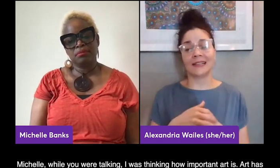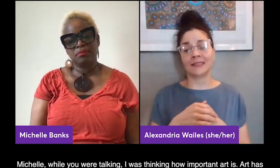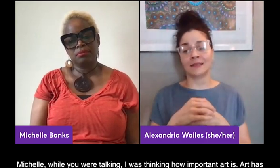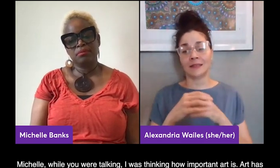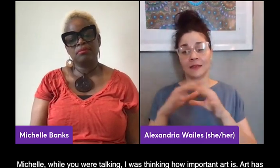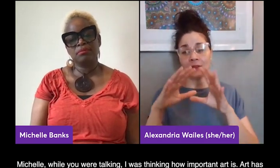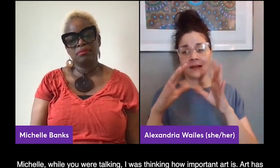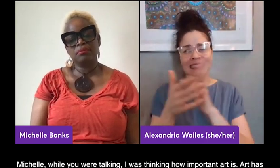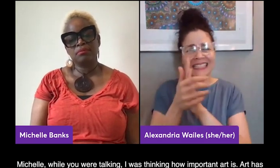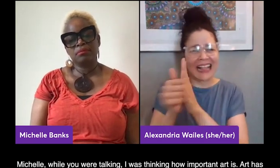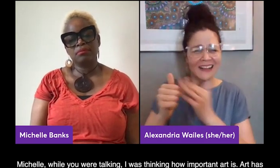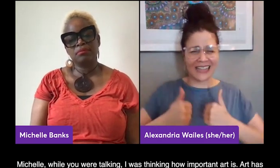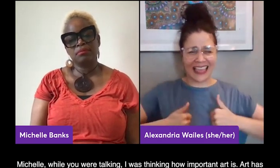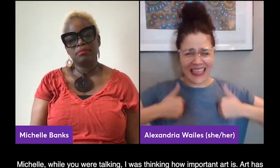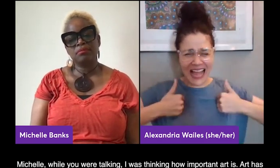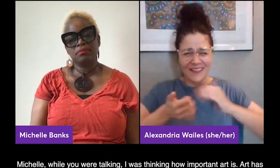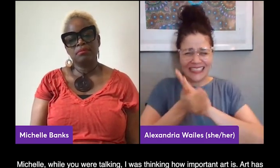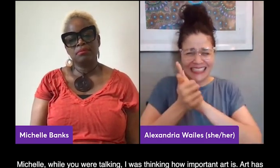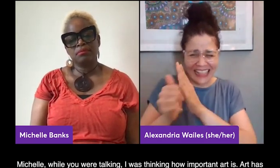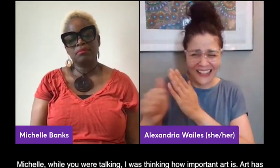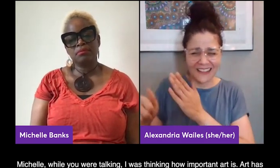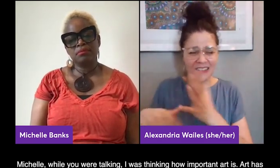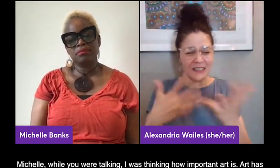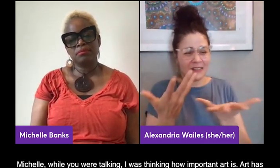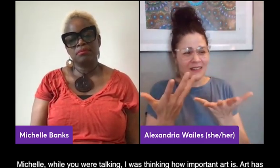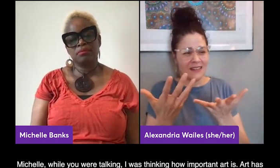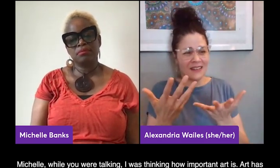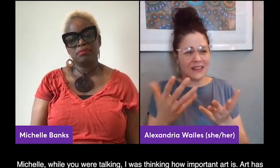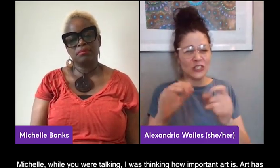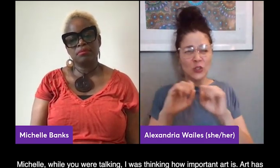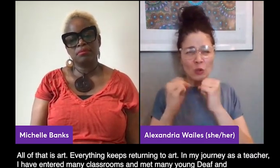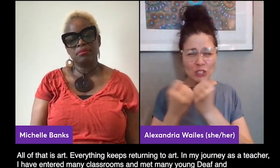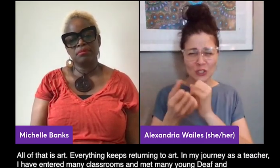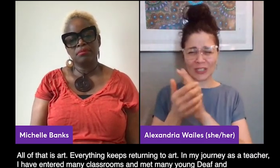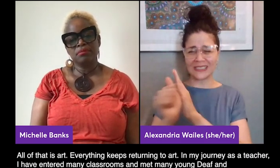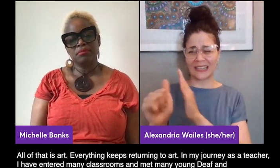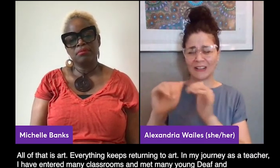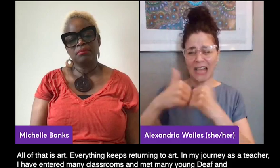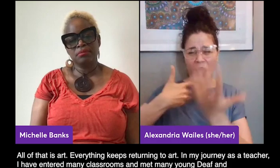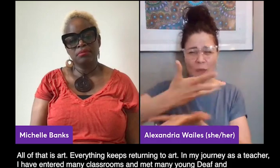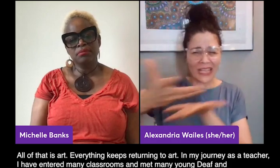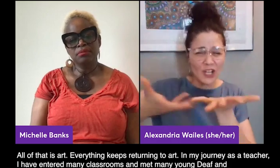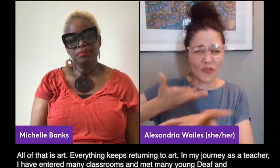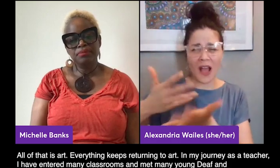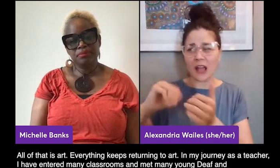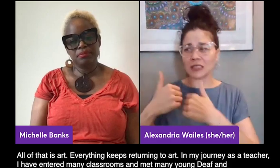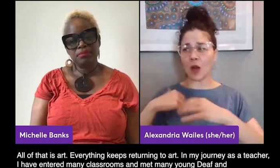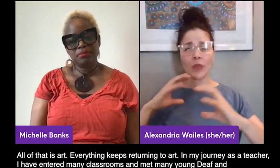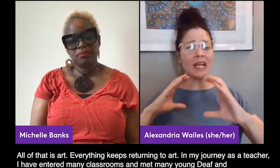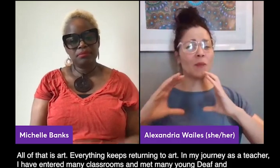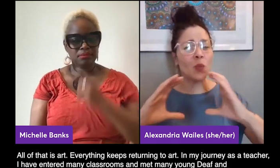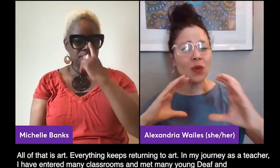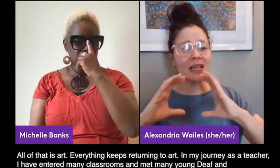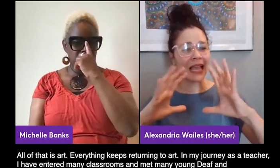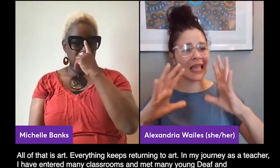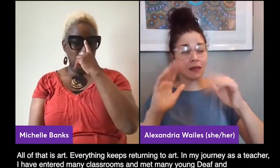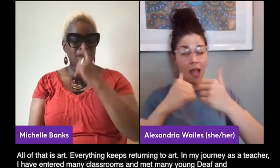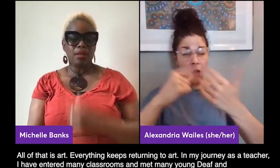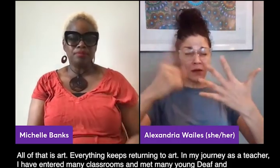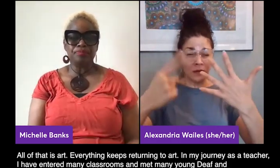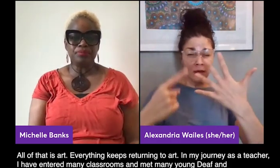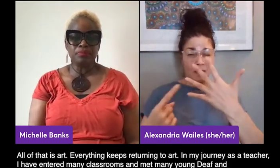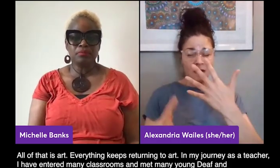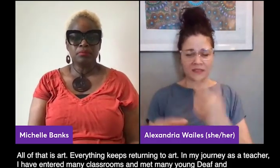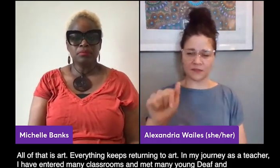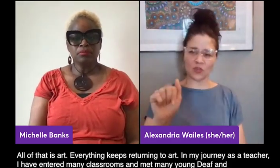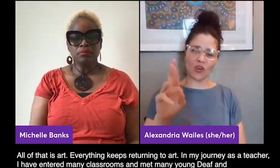life skills, social skills, how we interact, how we communicate. All of that is art. Everything keeps returning